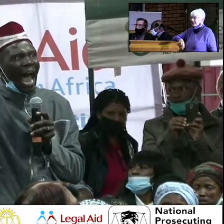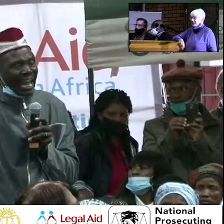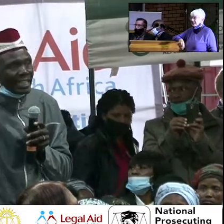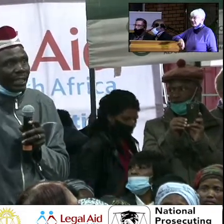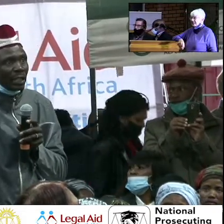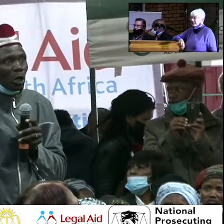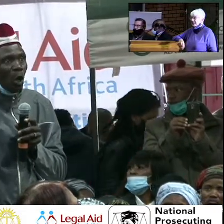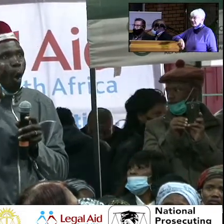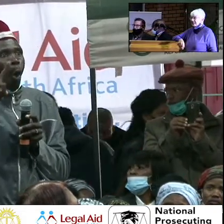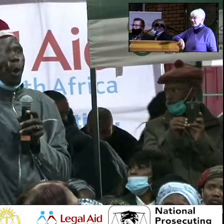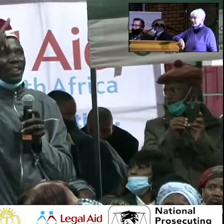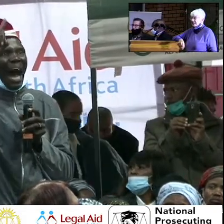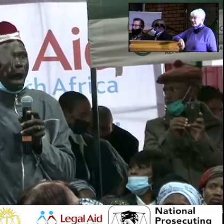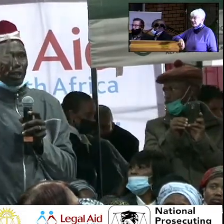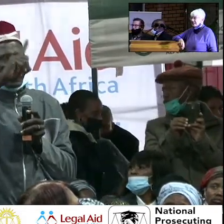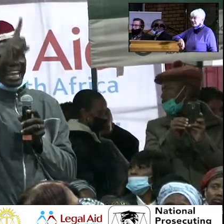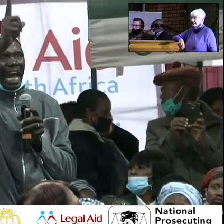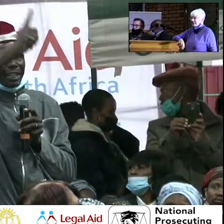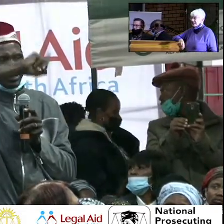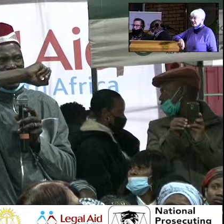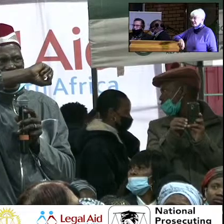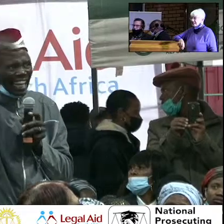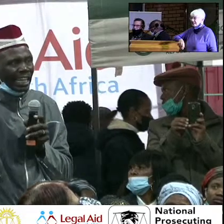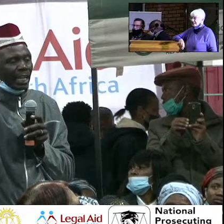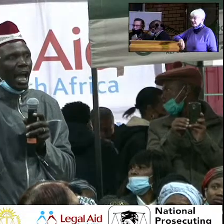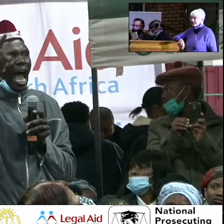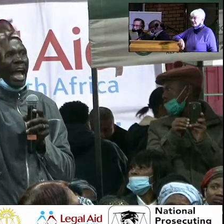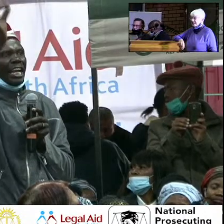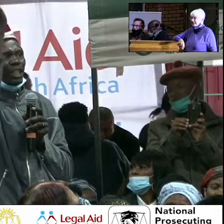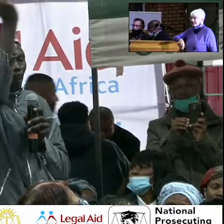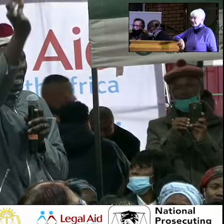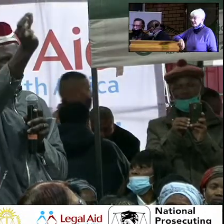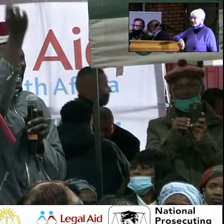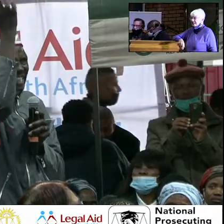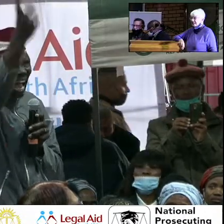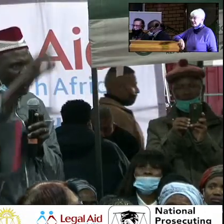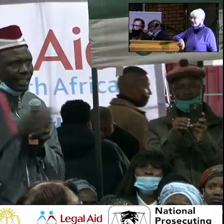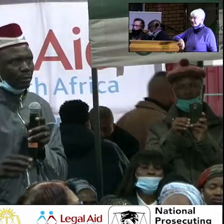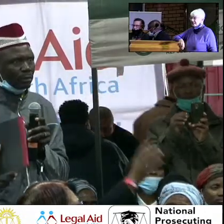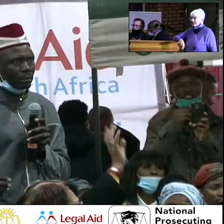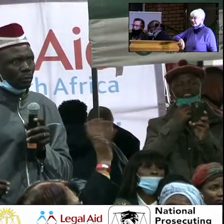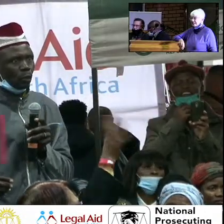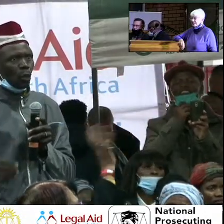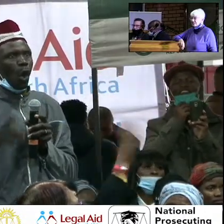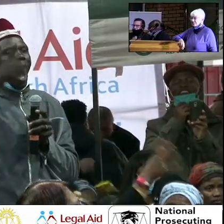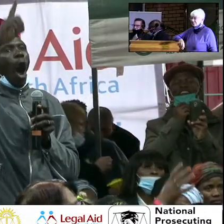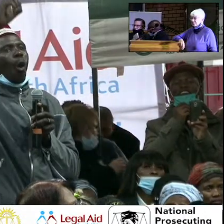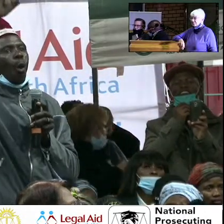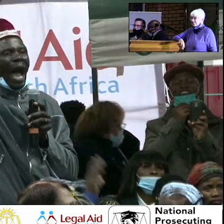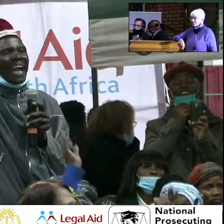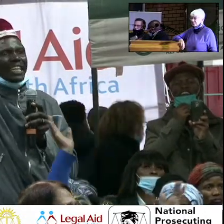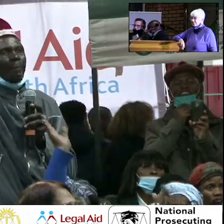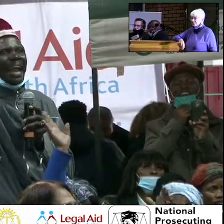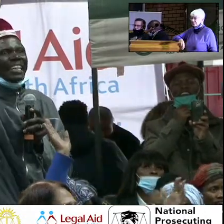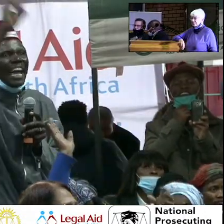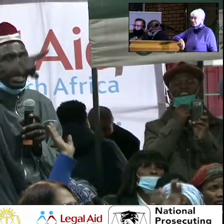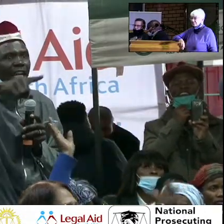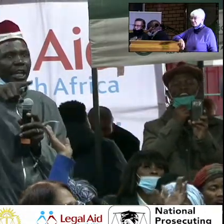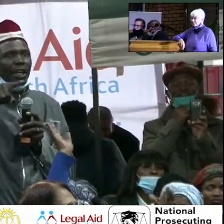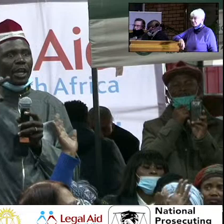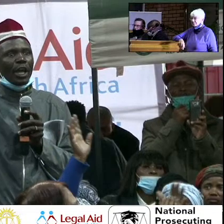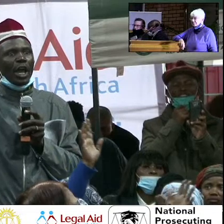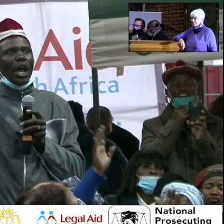and late, without getting nothing, any doubling, any cent. We are